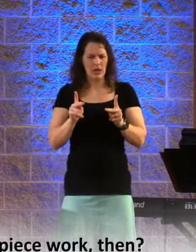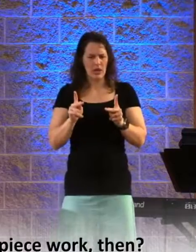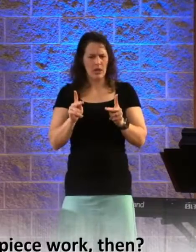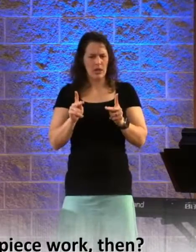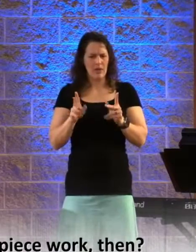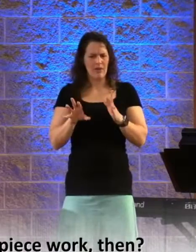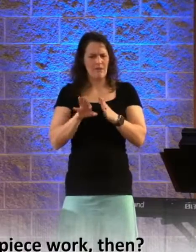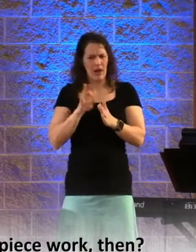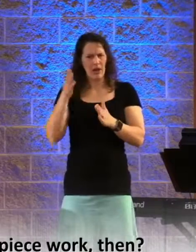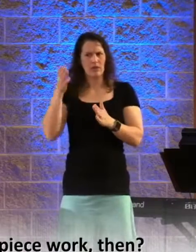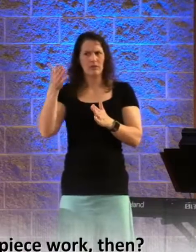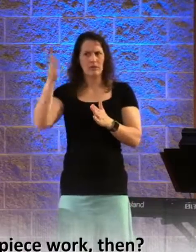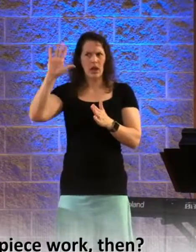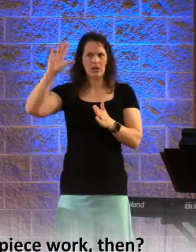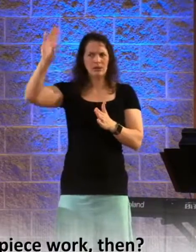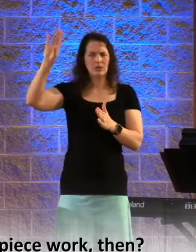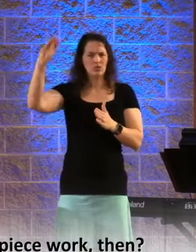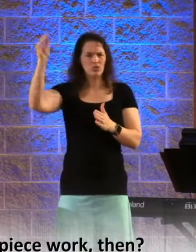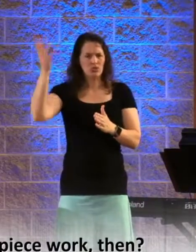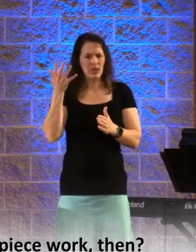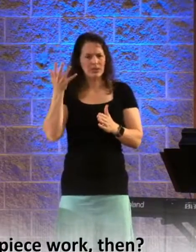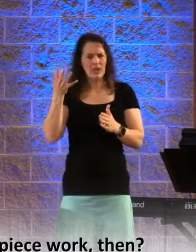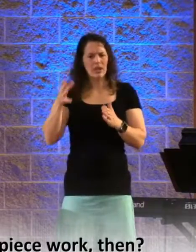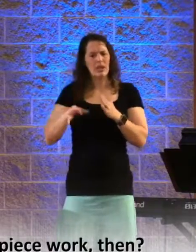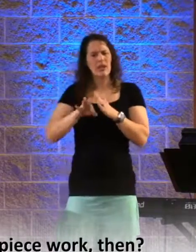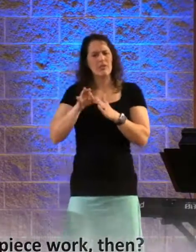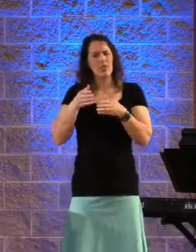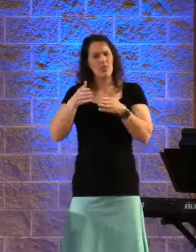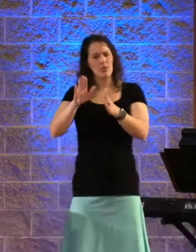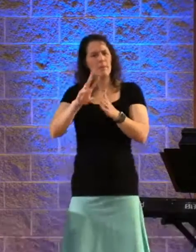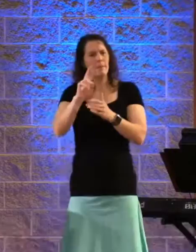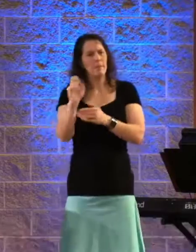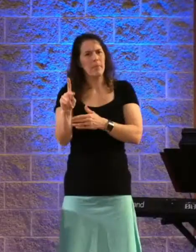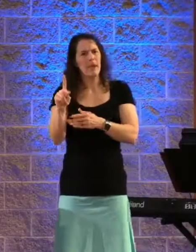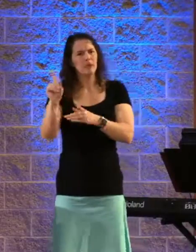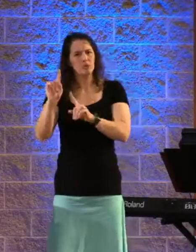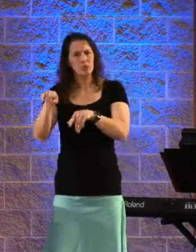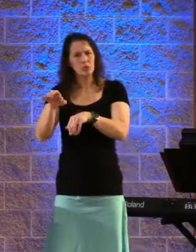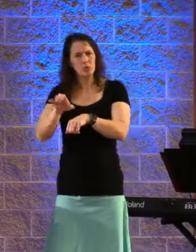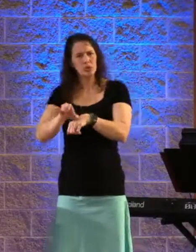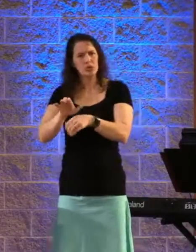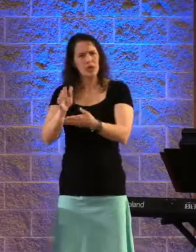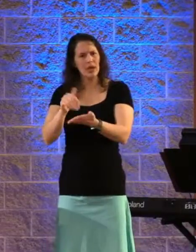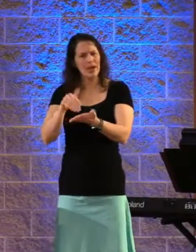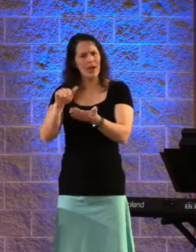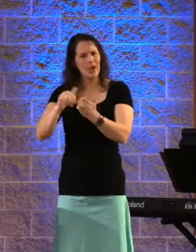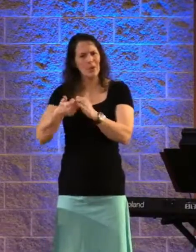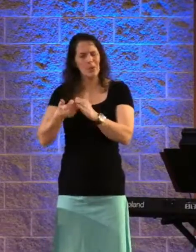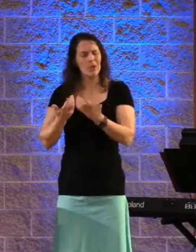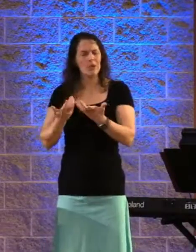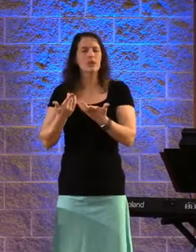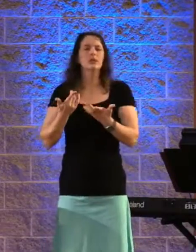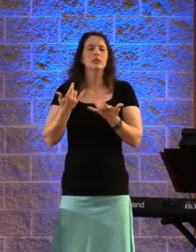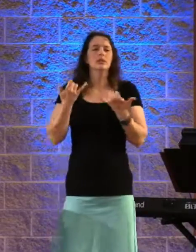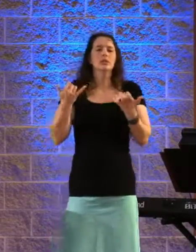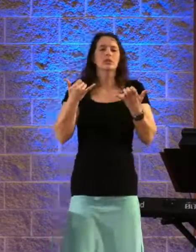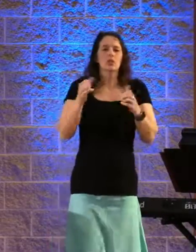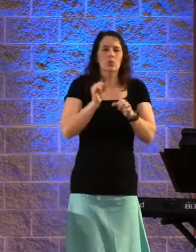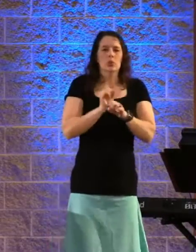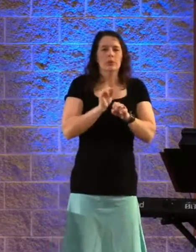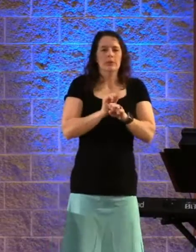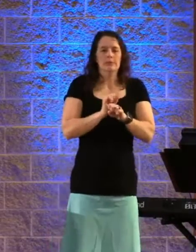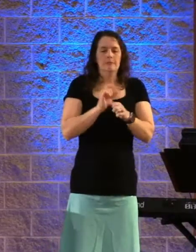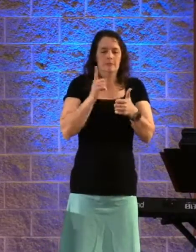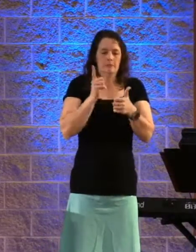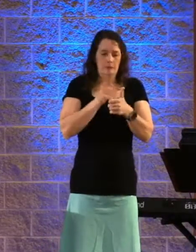of God? And how do they find their way back into the church? Here's how it works. Here's how it works. I'm going to be very practical. First